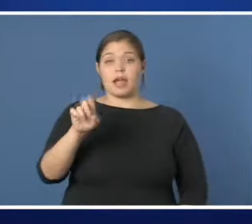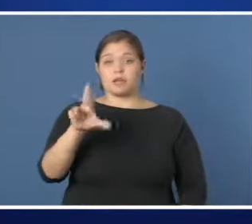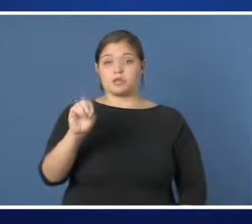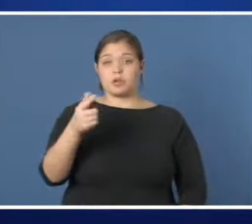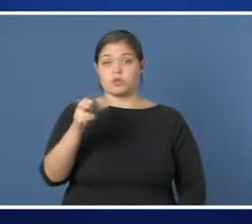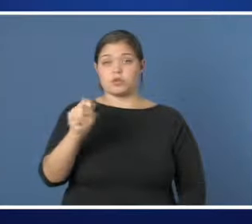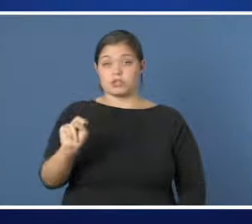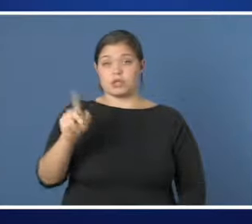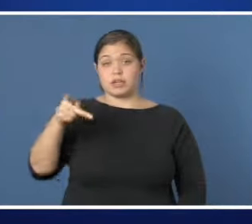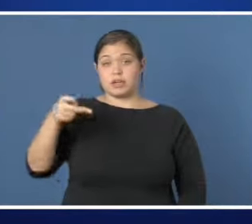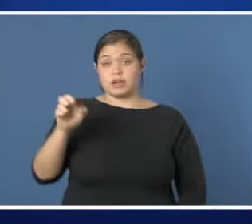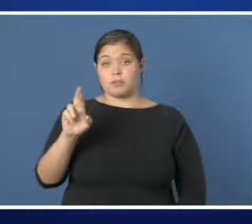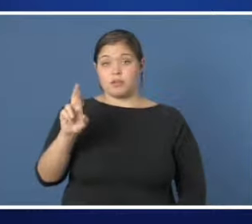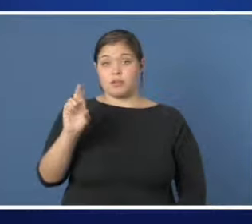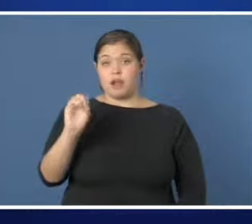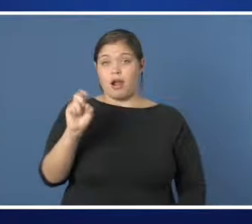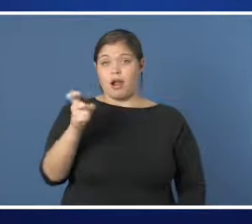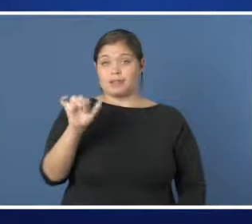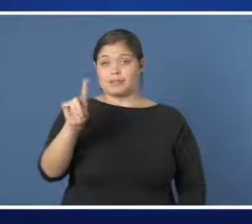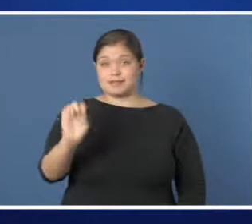hydrogen peroxide,